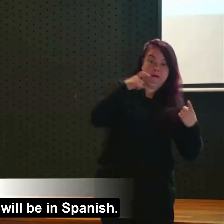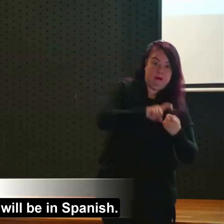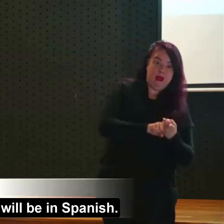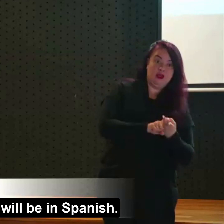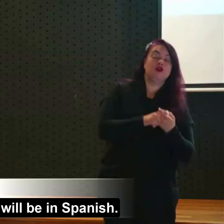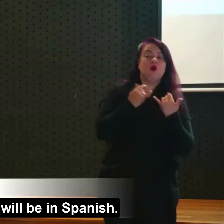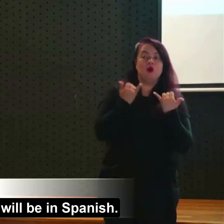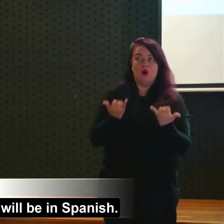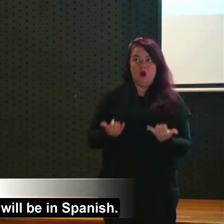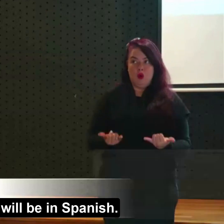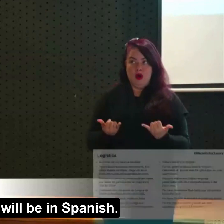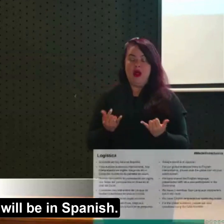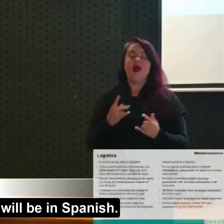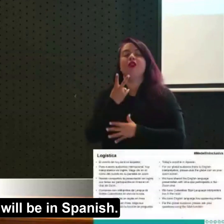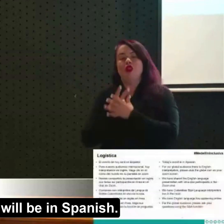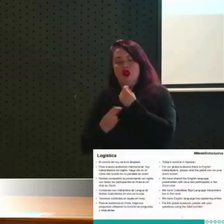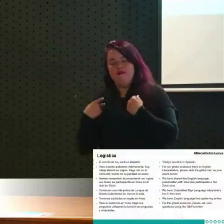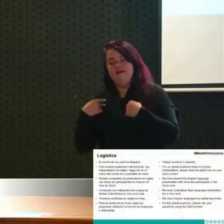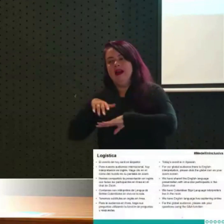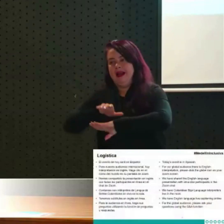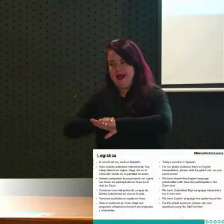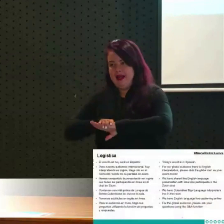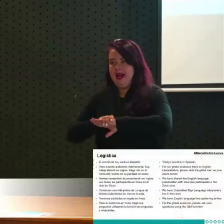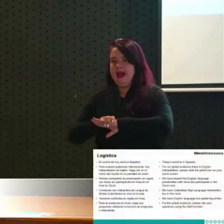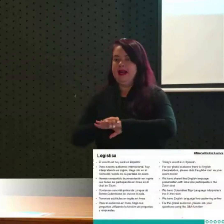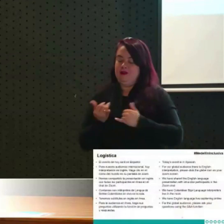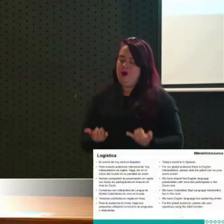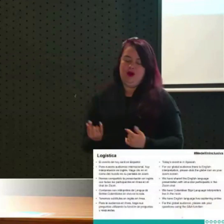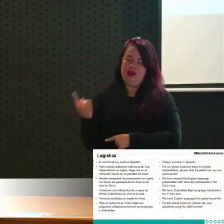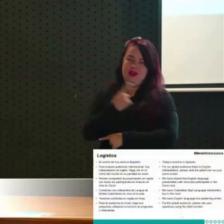Today we will be in Spanish.